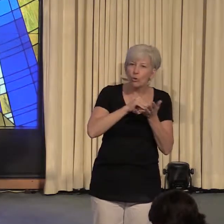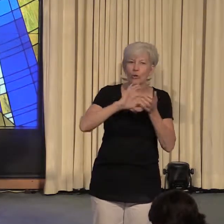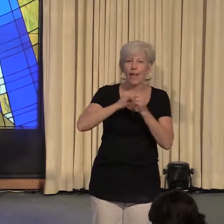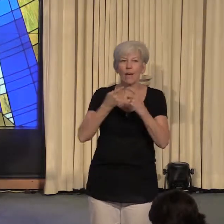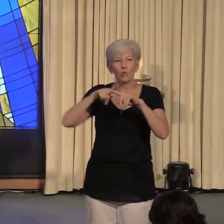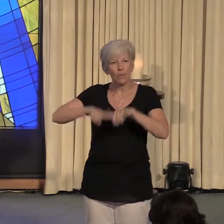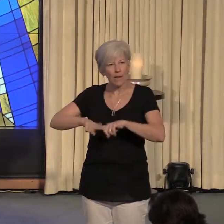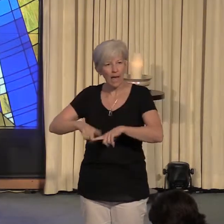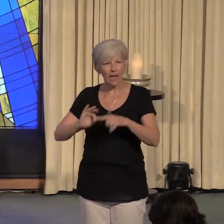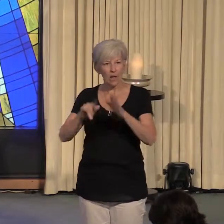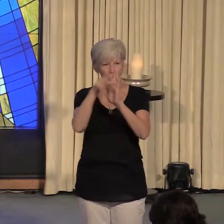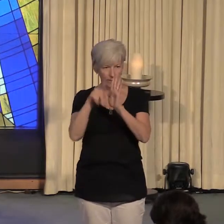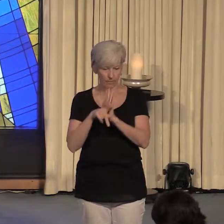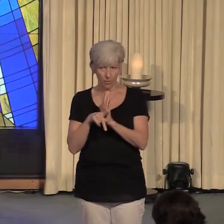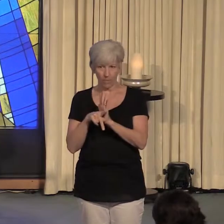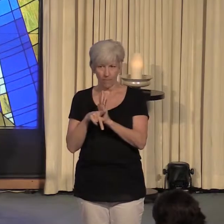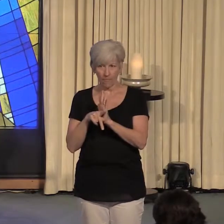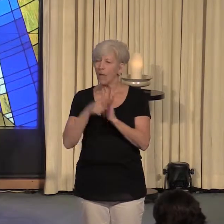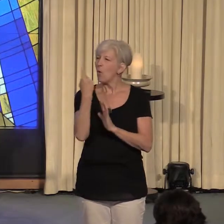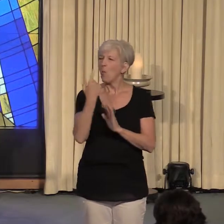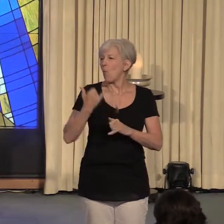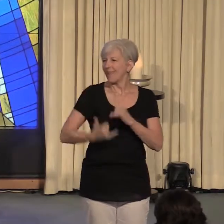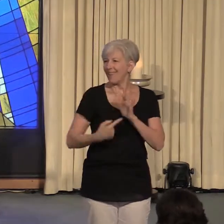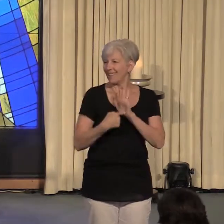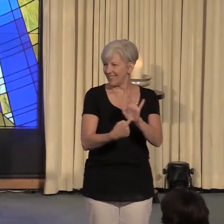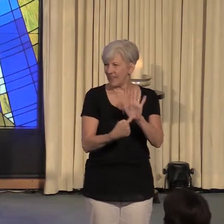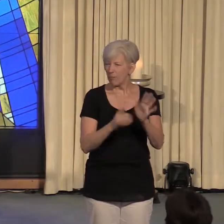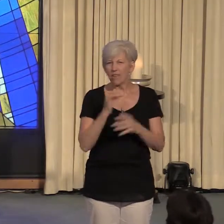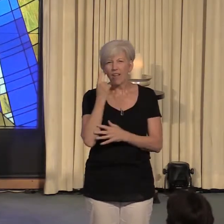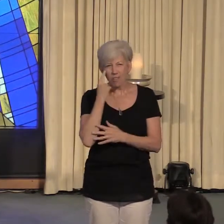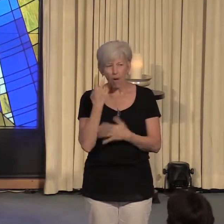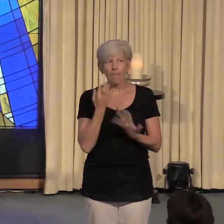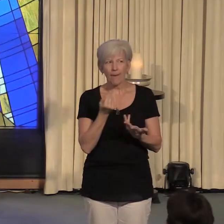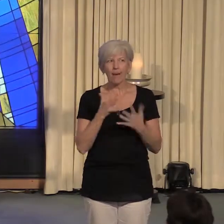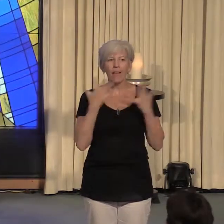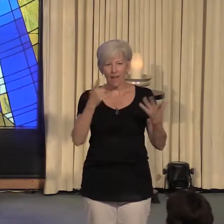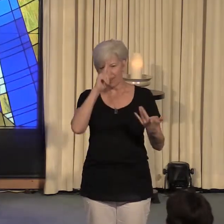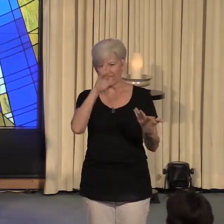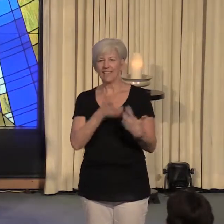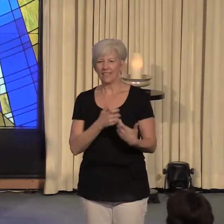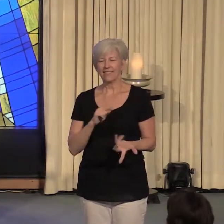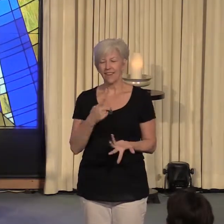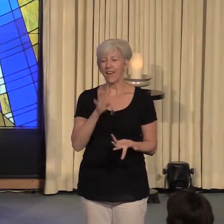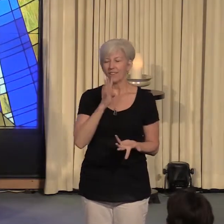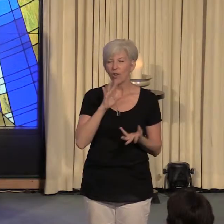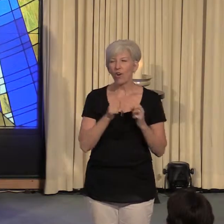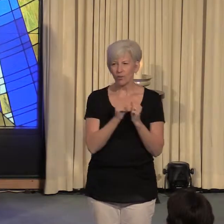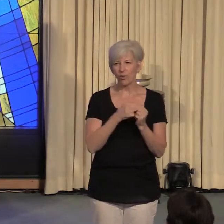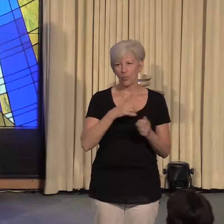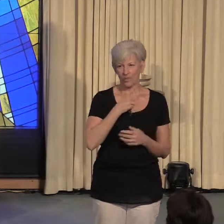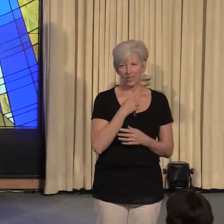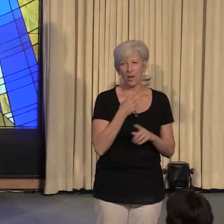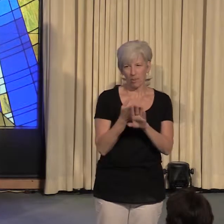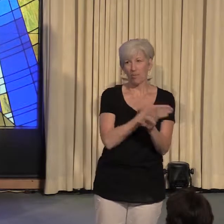principle. One last example that I thought really made a lot of sense, and I talked with Jamie about this before